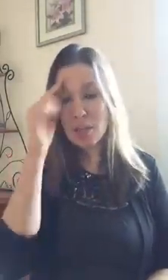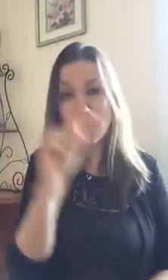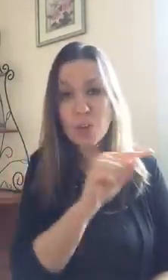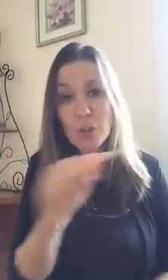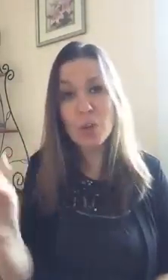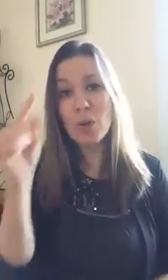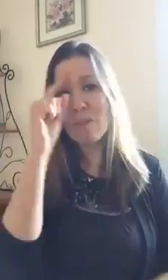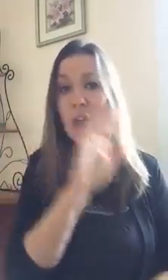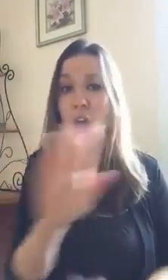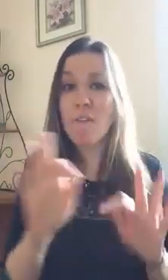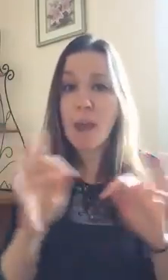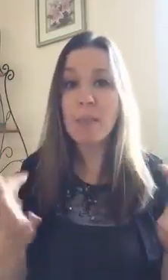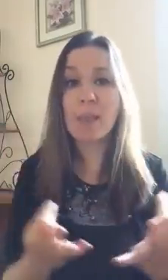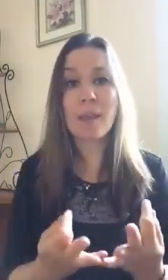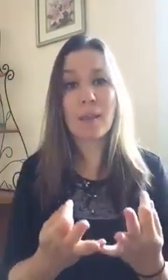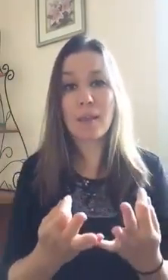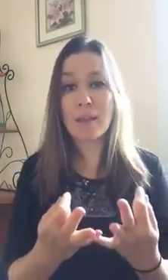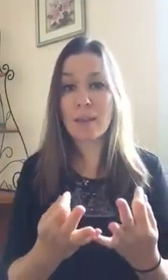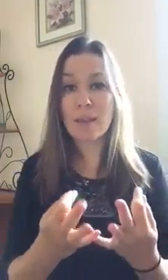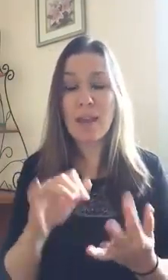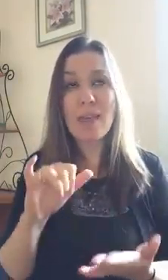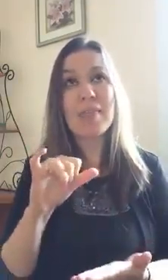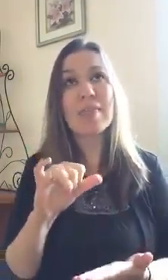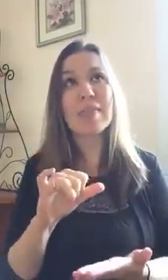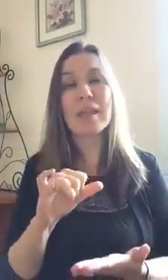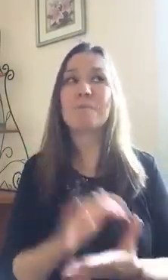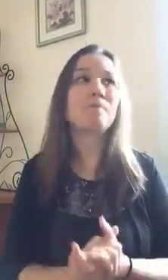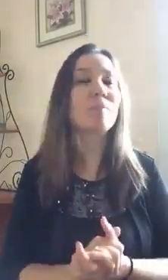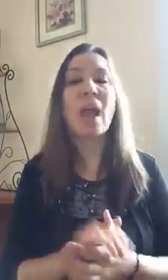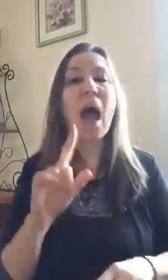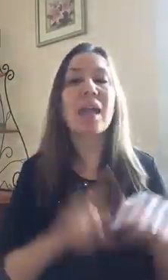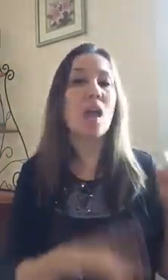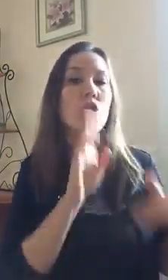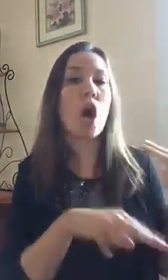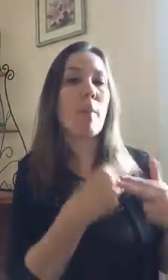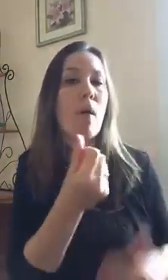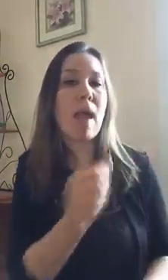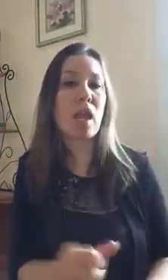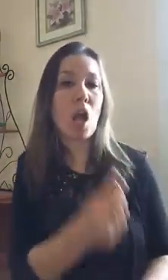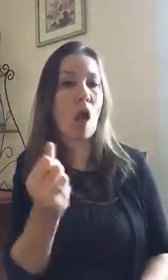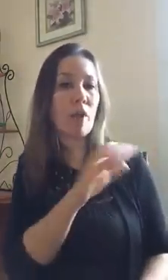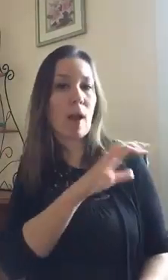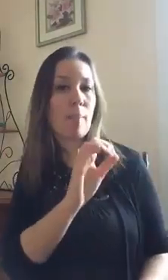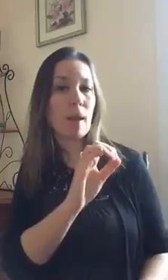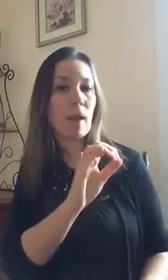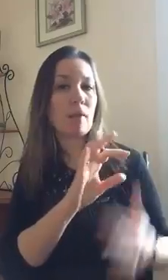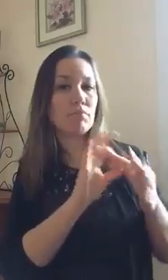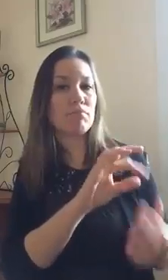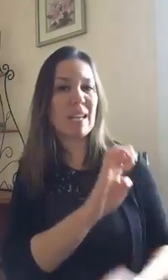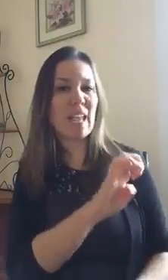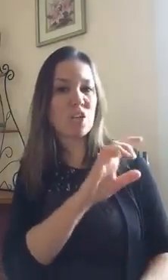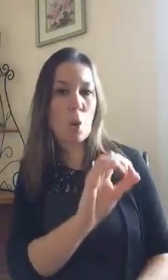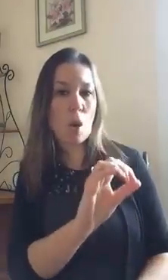family. And this is why I can't vouch for any other essential oil company, but I know why I pick Young